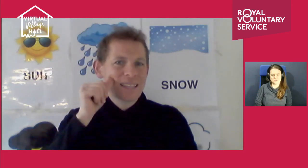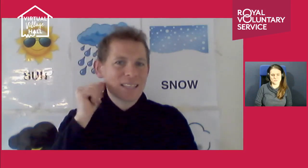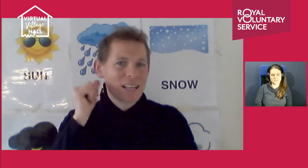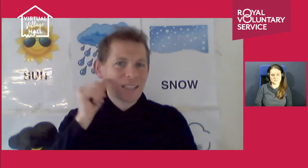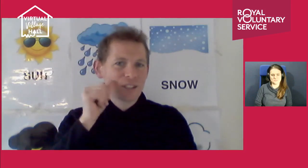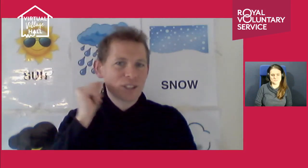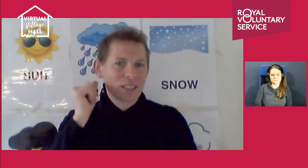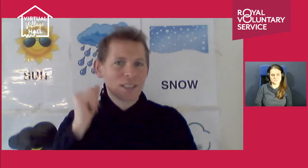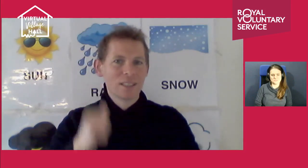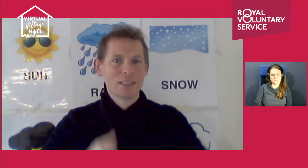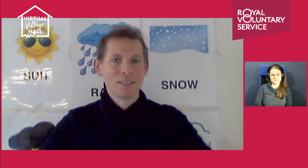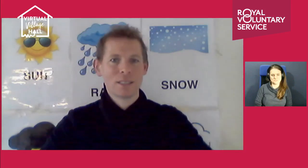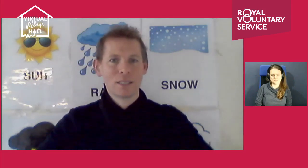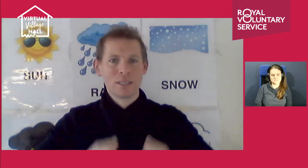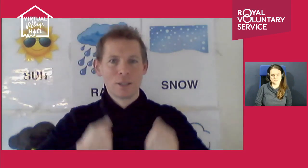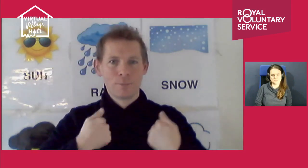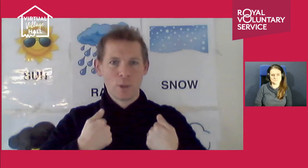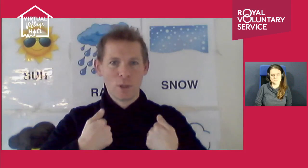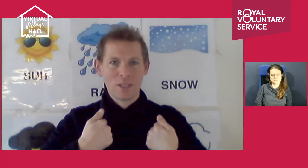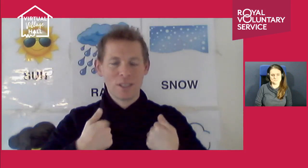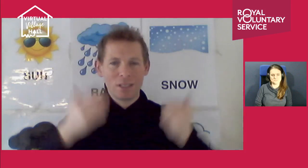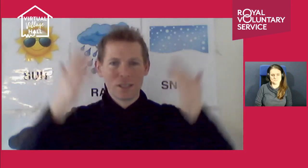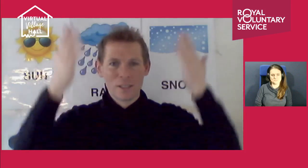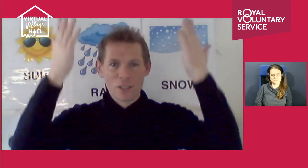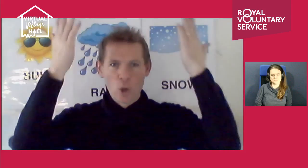Let's do it one more time.